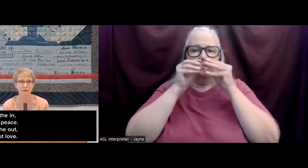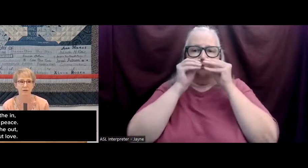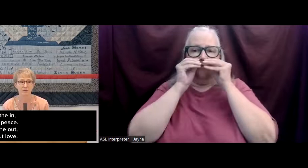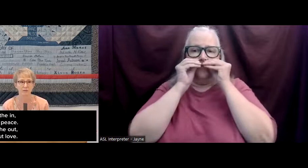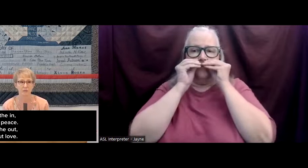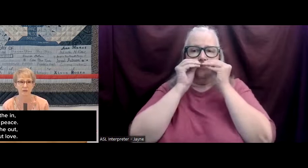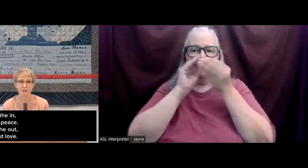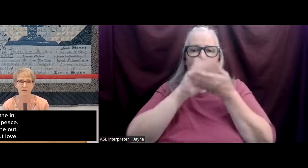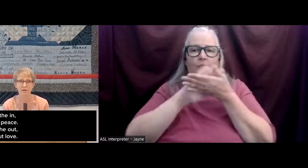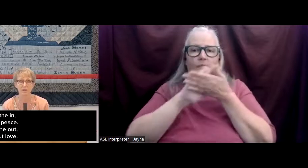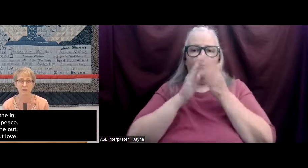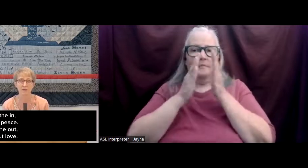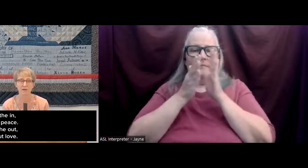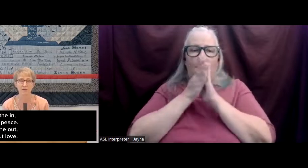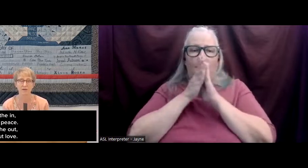breathe in